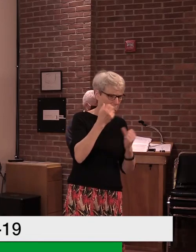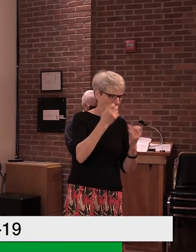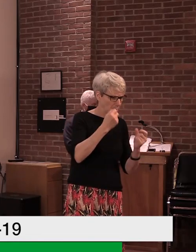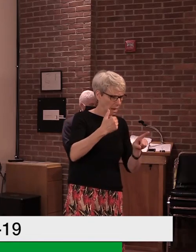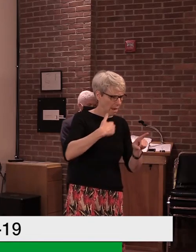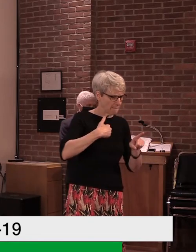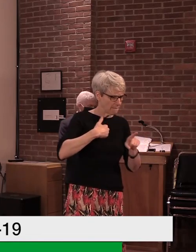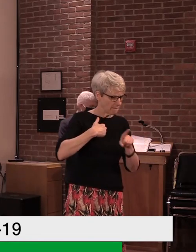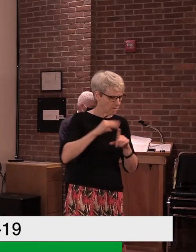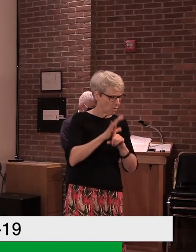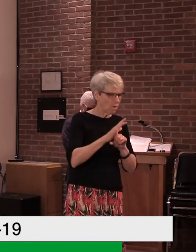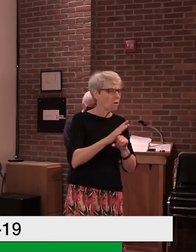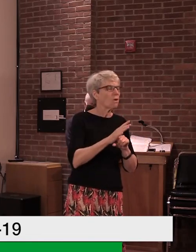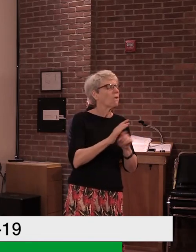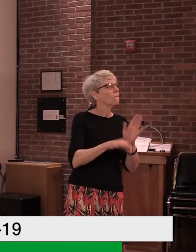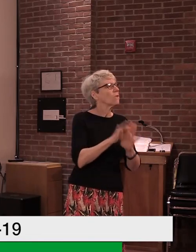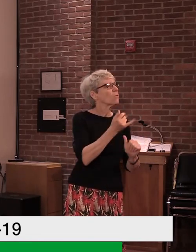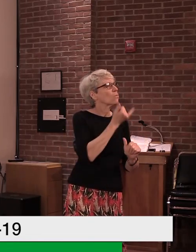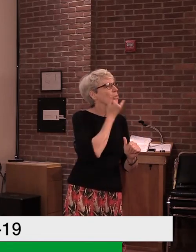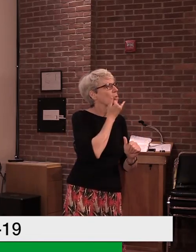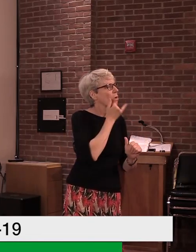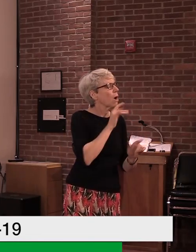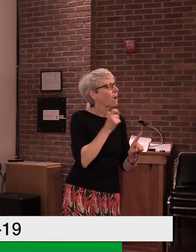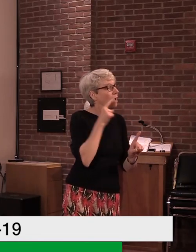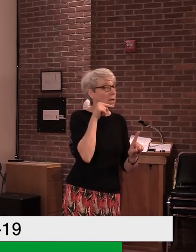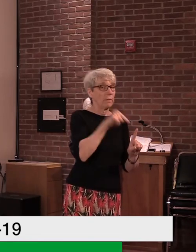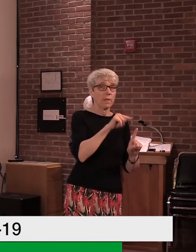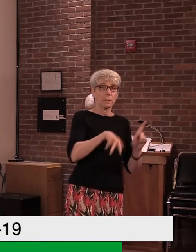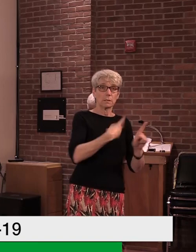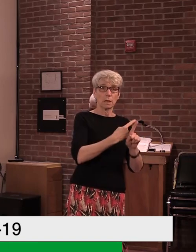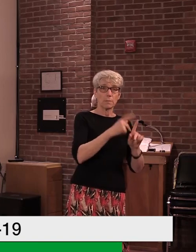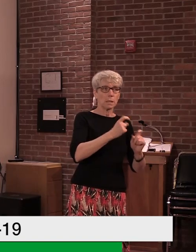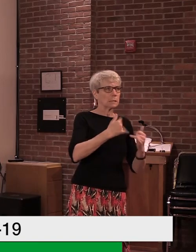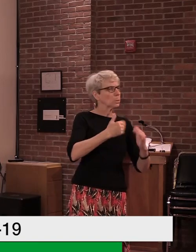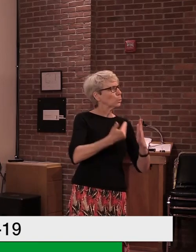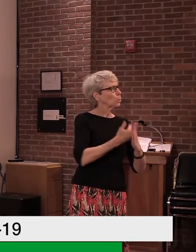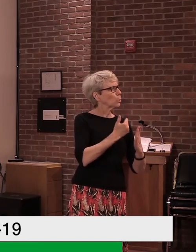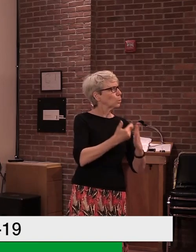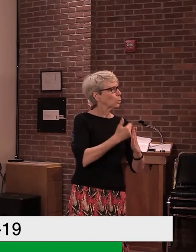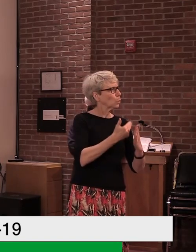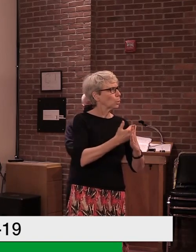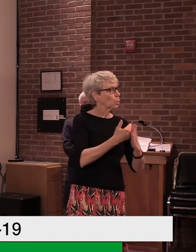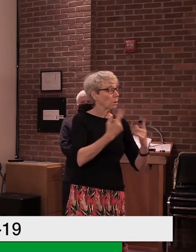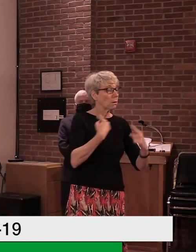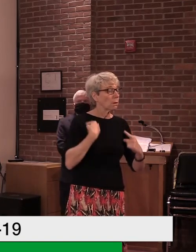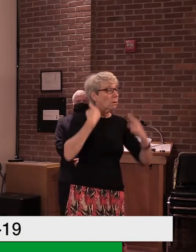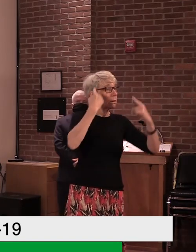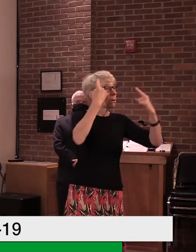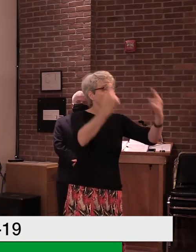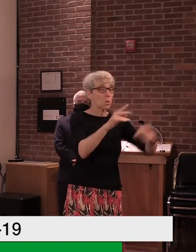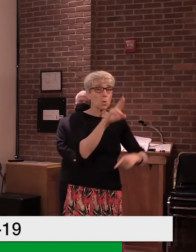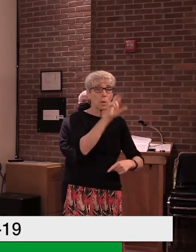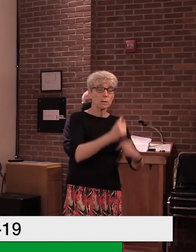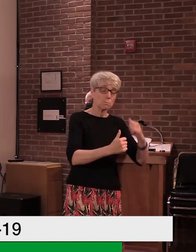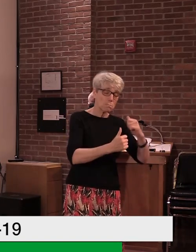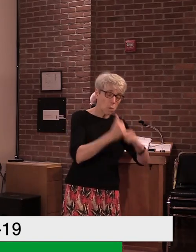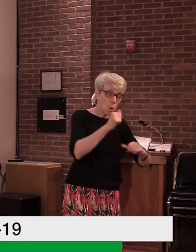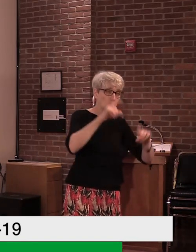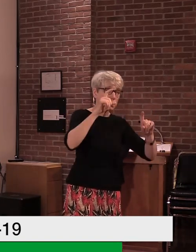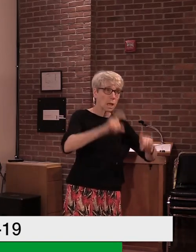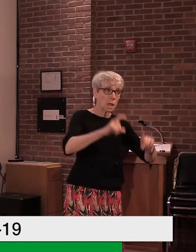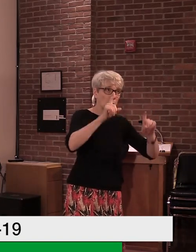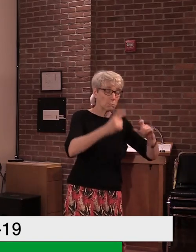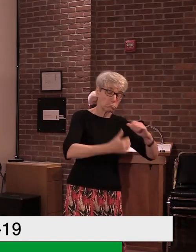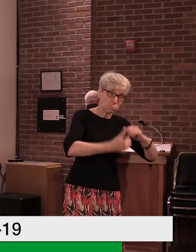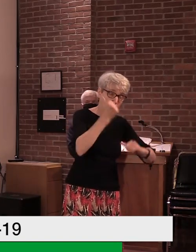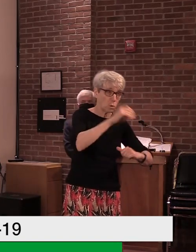The antigen testing is relatively new, so the majority of testing that's been done in the country up until the last